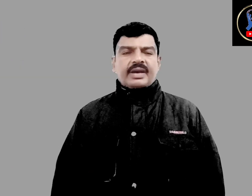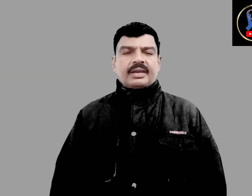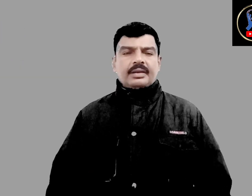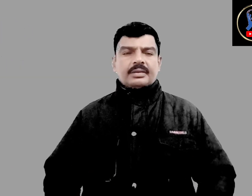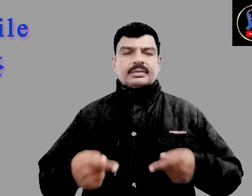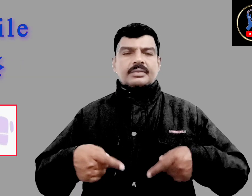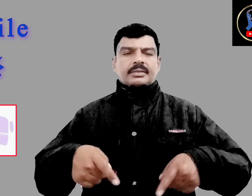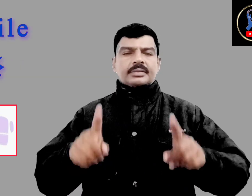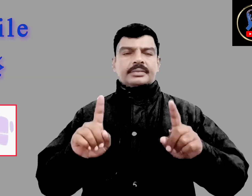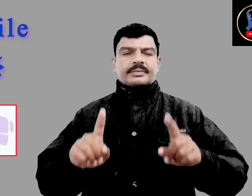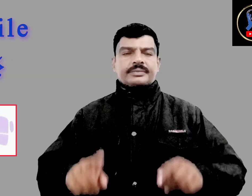while,